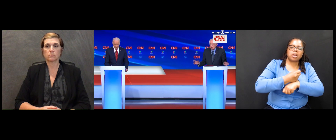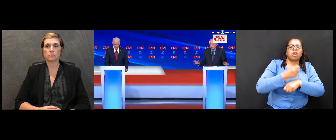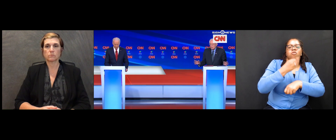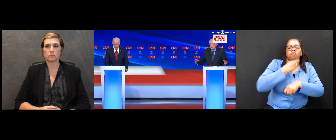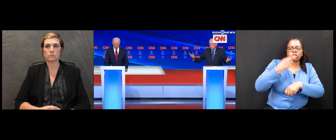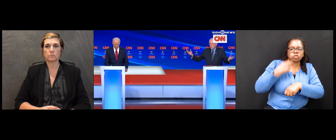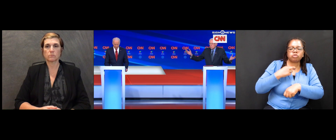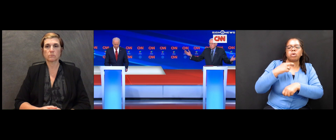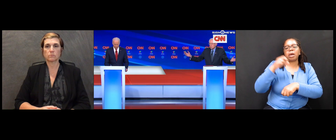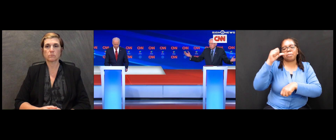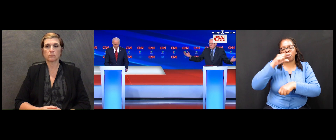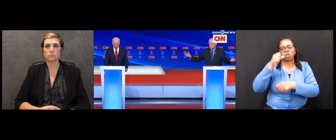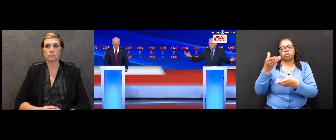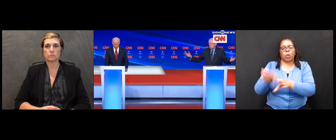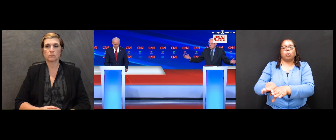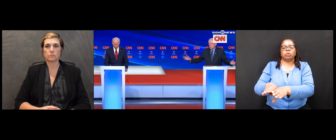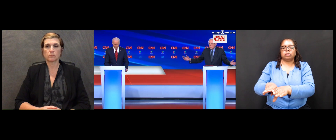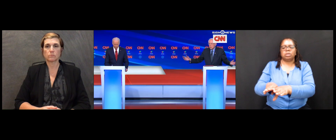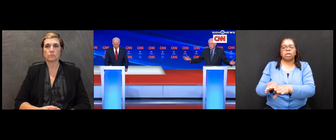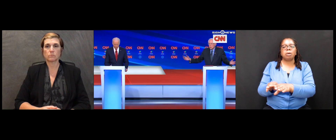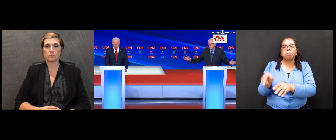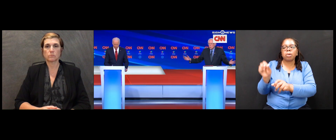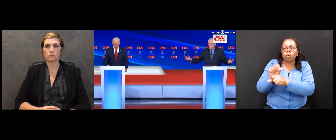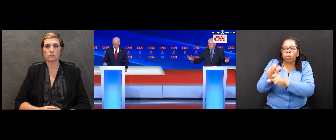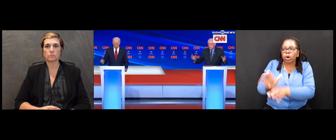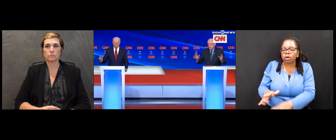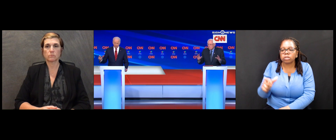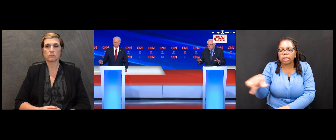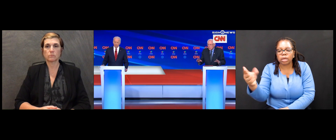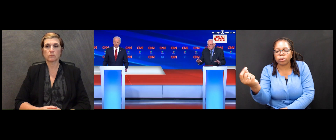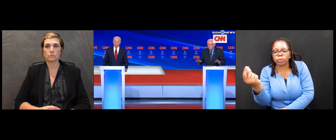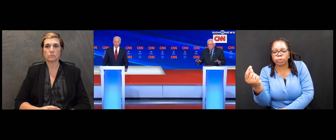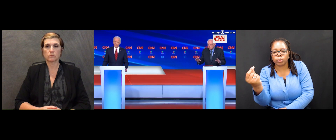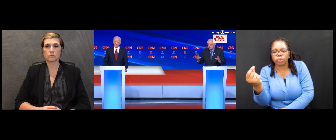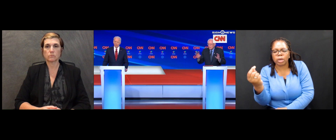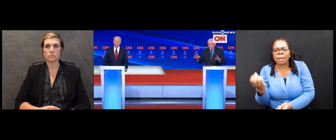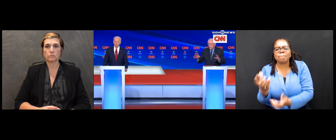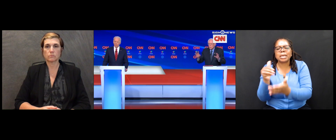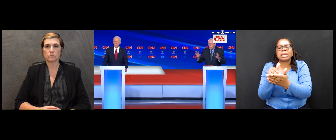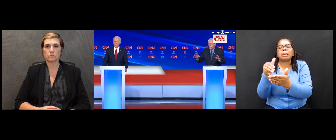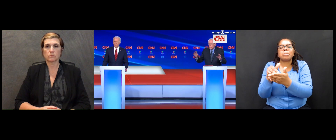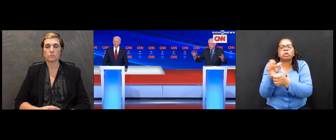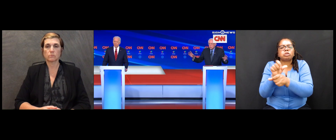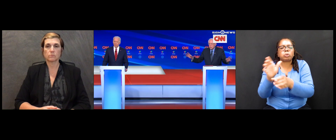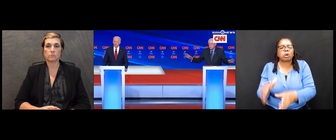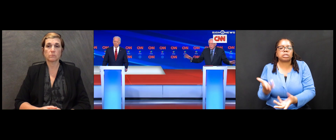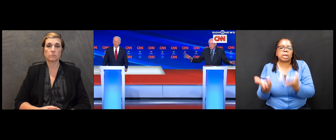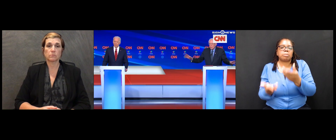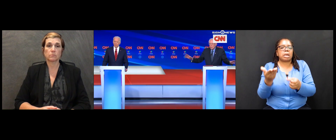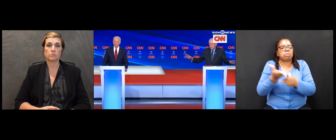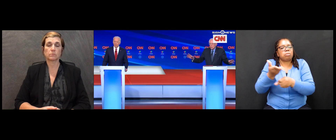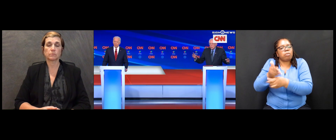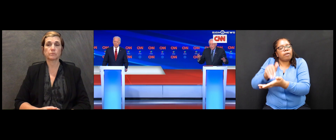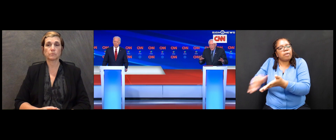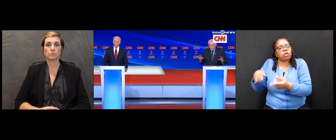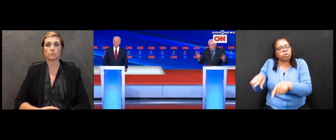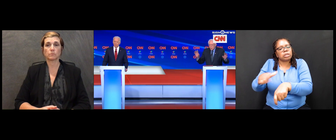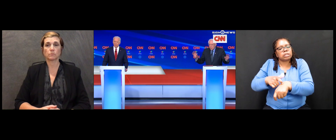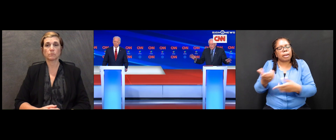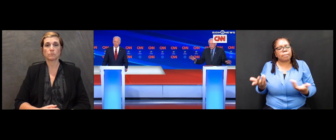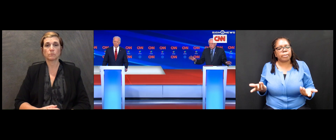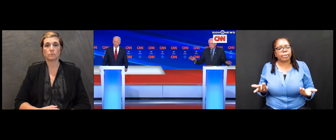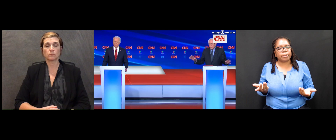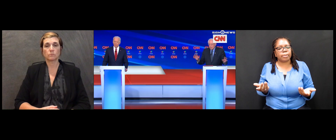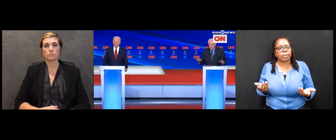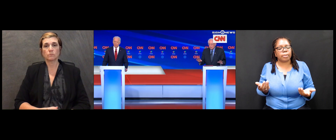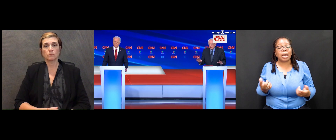restaurants. What happens to the workers who are there? What happens to the millions of workers who may end up losing their jobs? So what I think